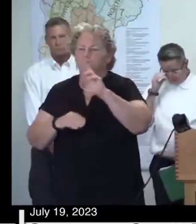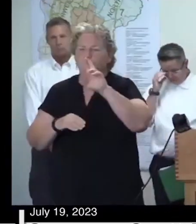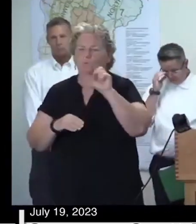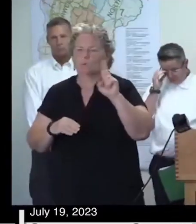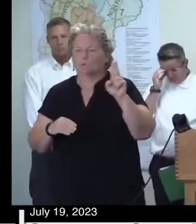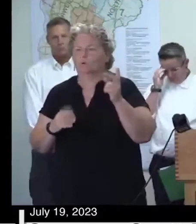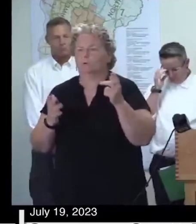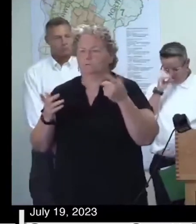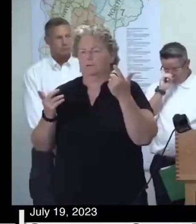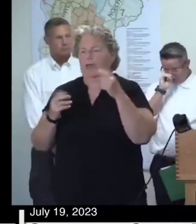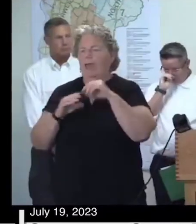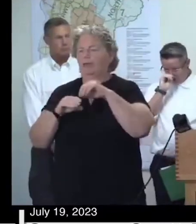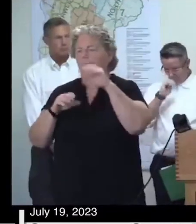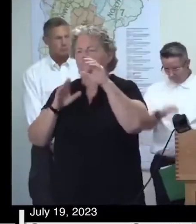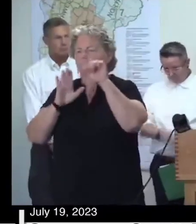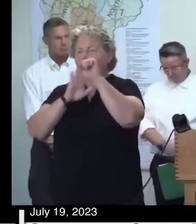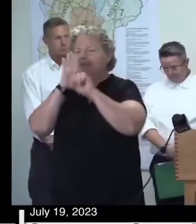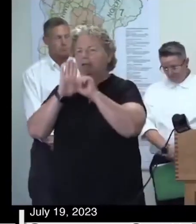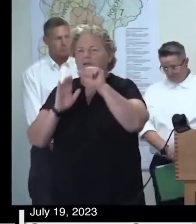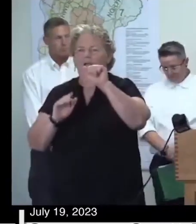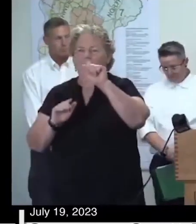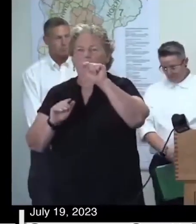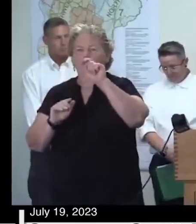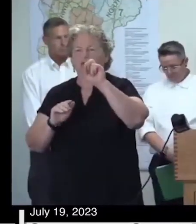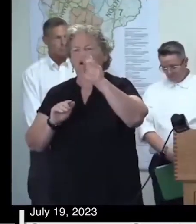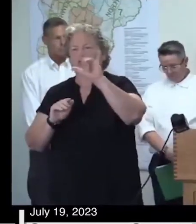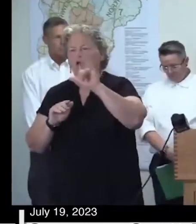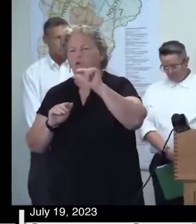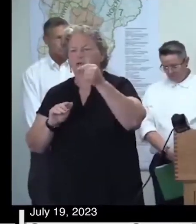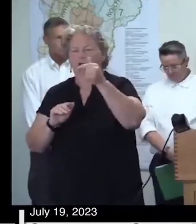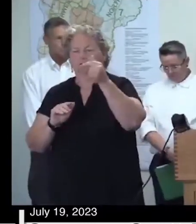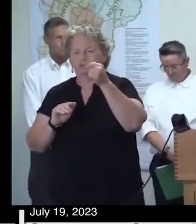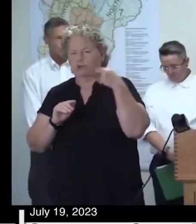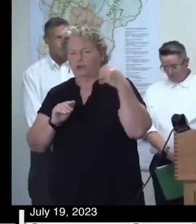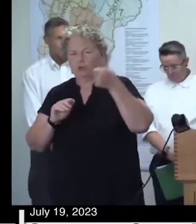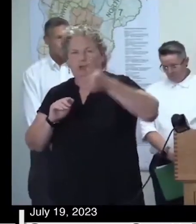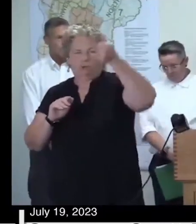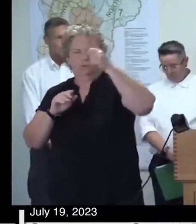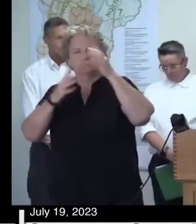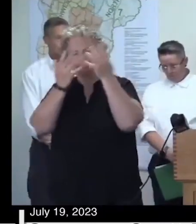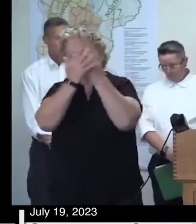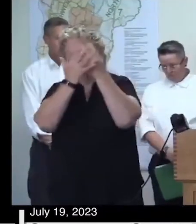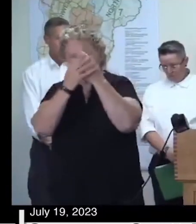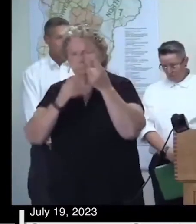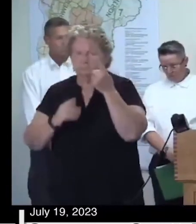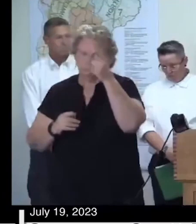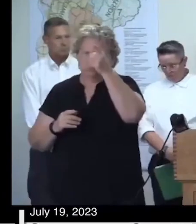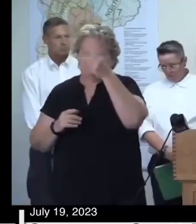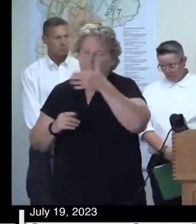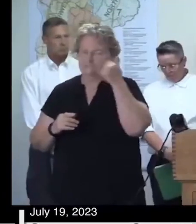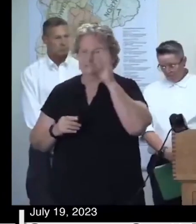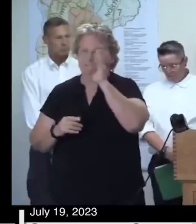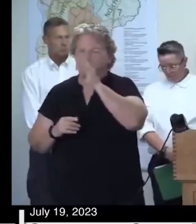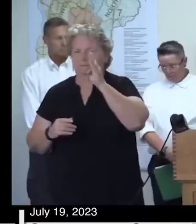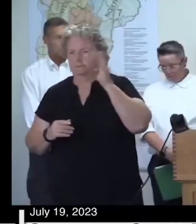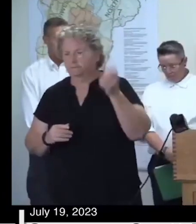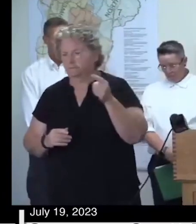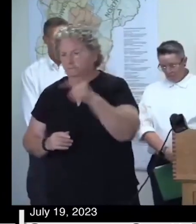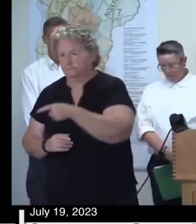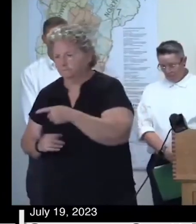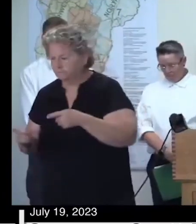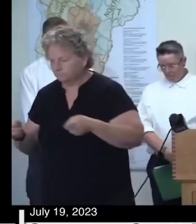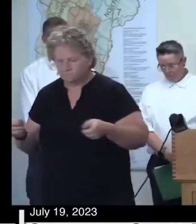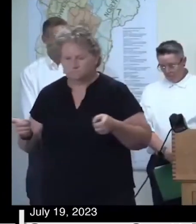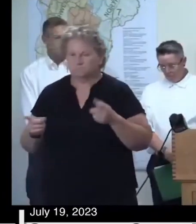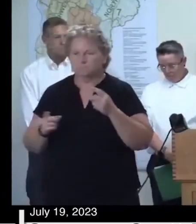provided information for vetting there. And if you have any questions at all, give us a call or give the Attorney General a call so we make